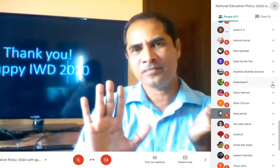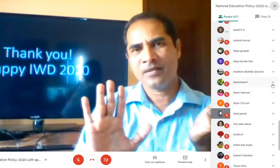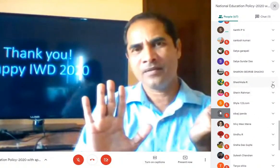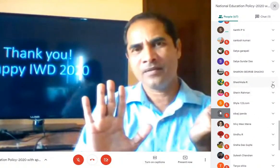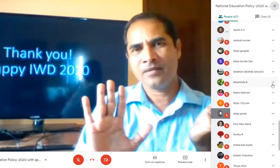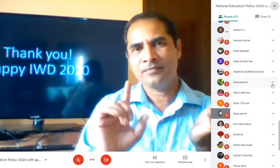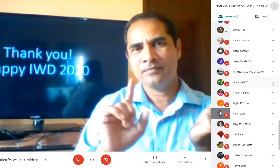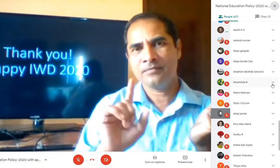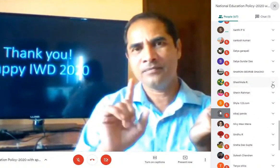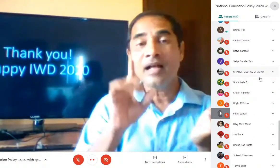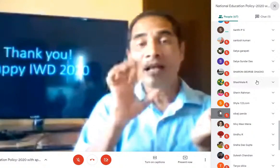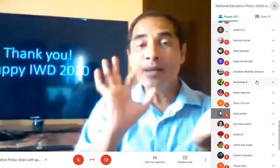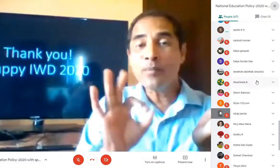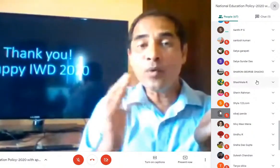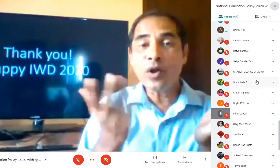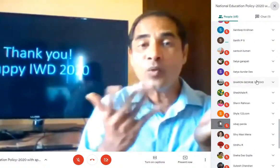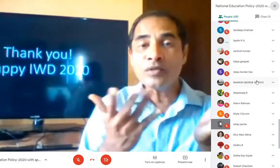There are few forms.